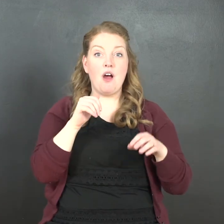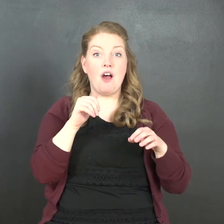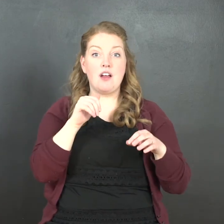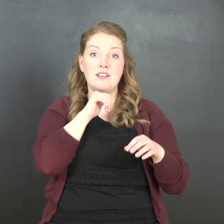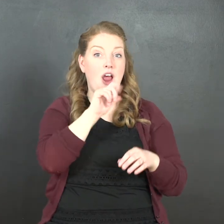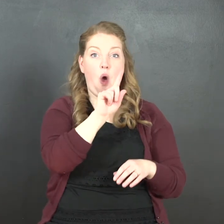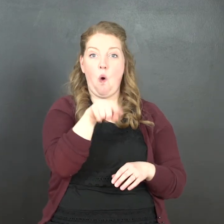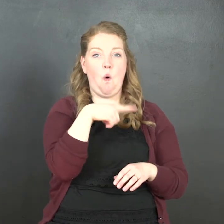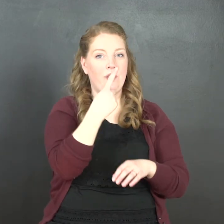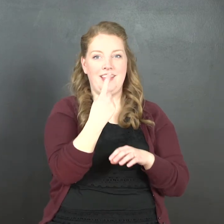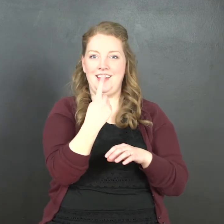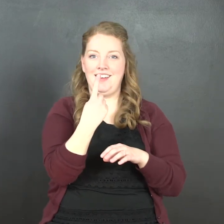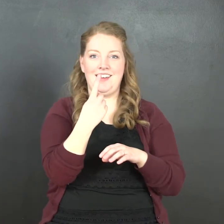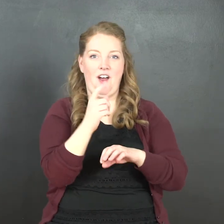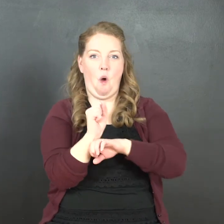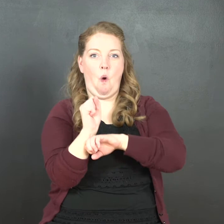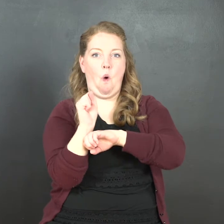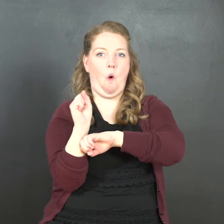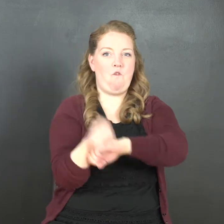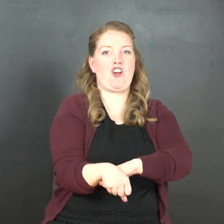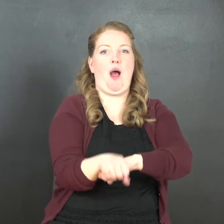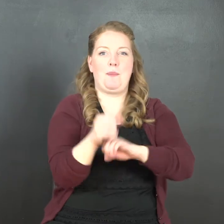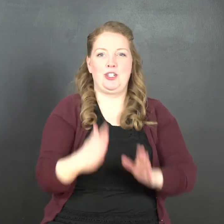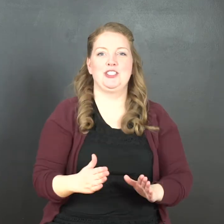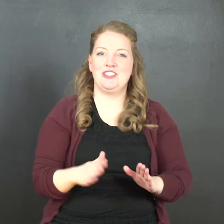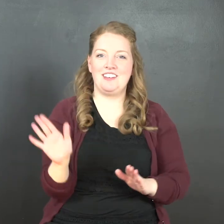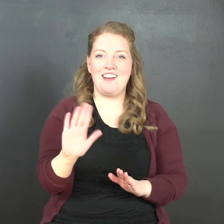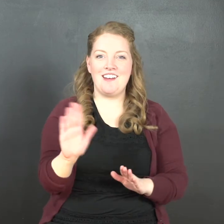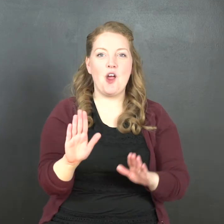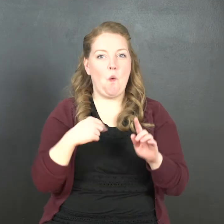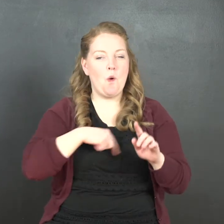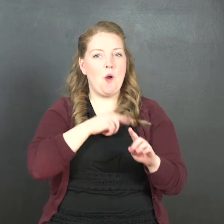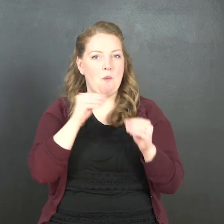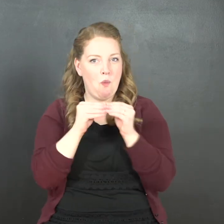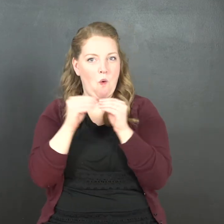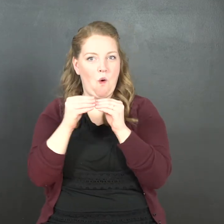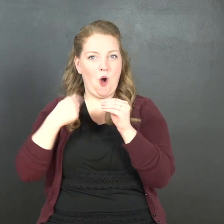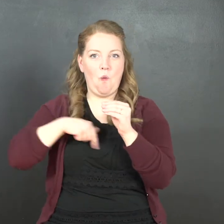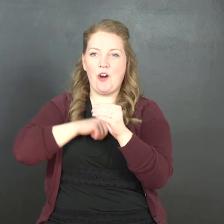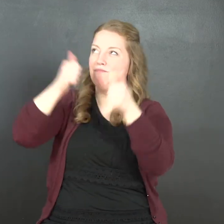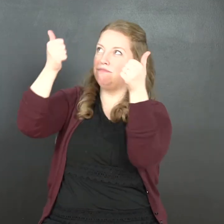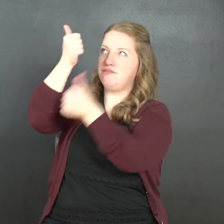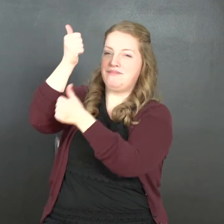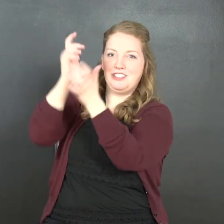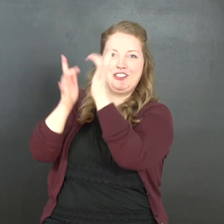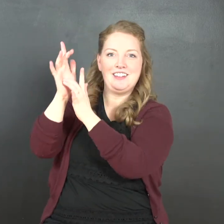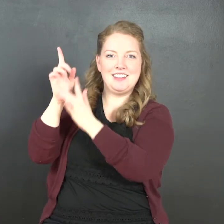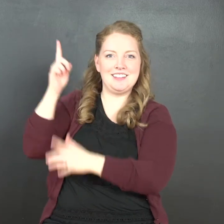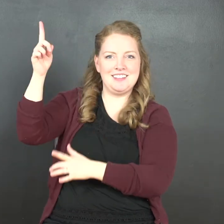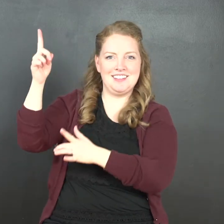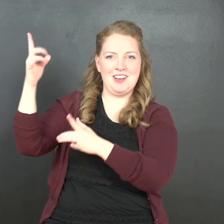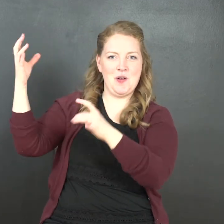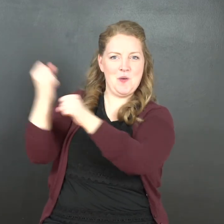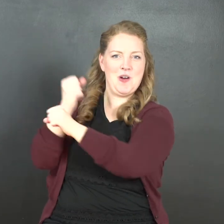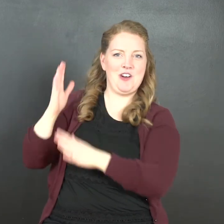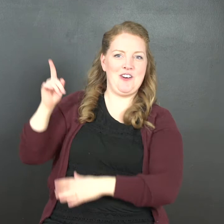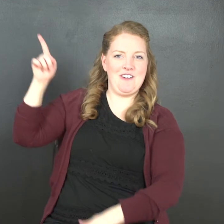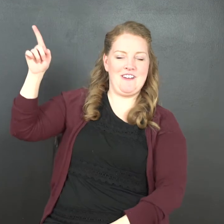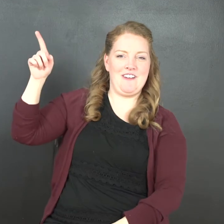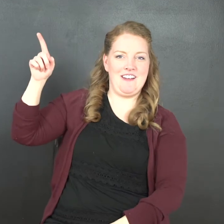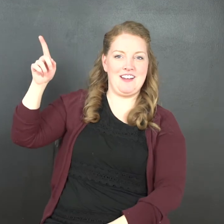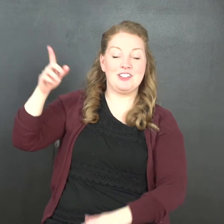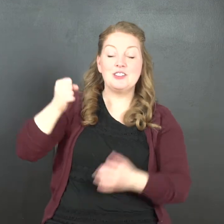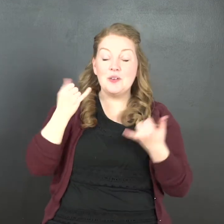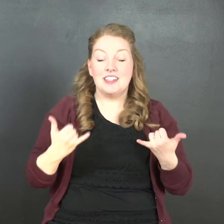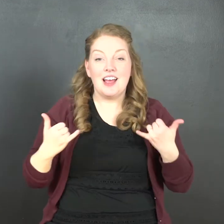more than overcomers because of Christ and because of what he has done. So today